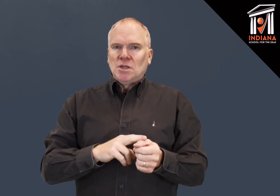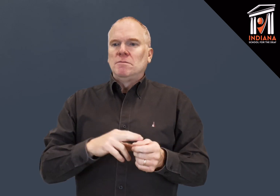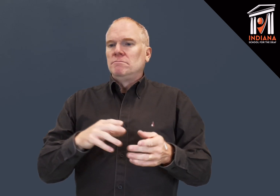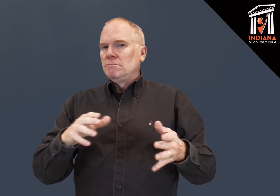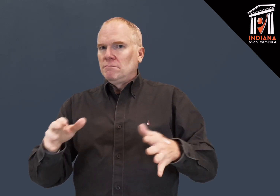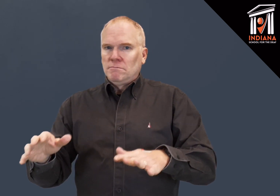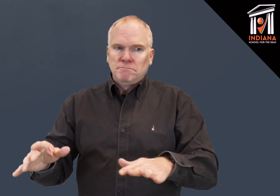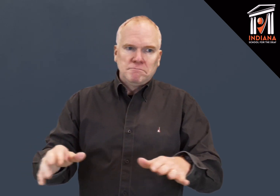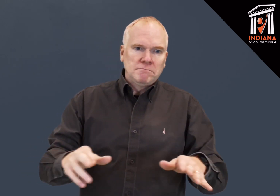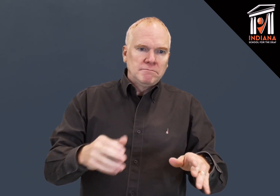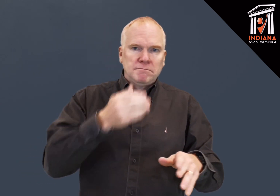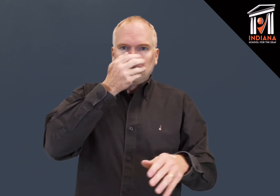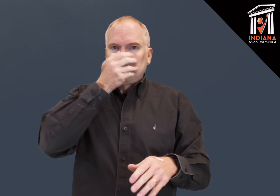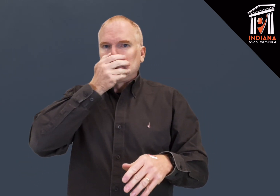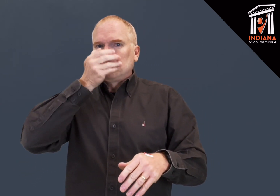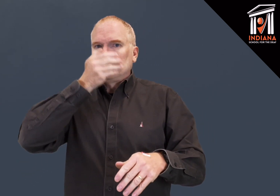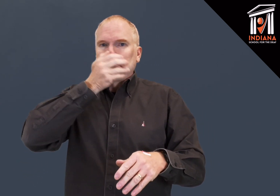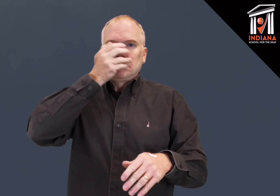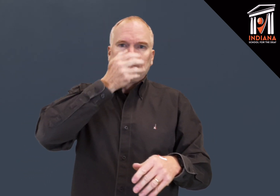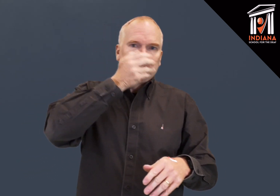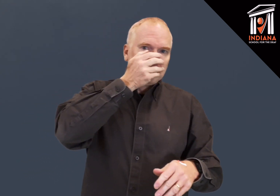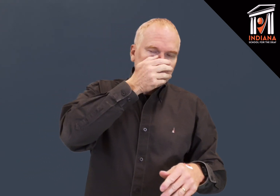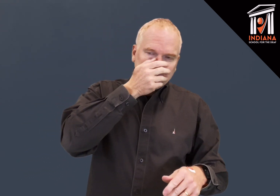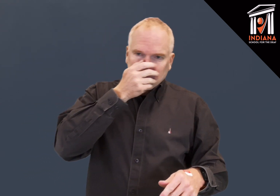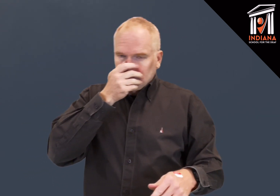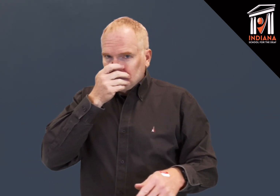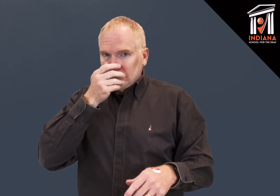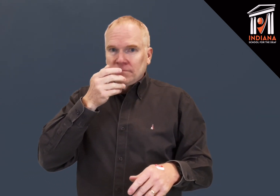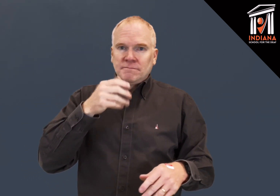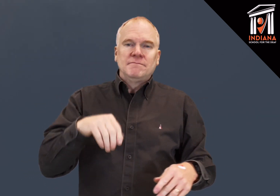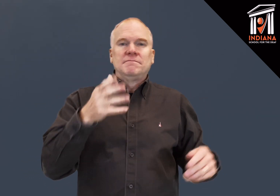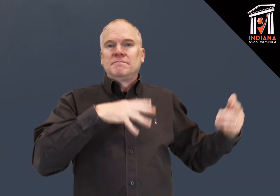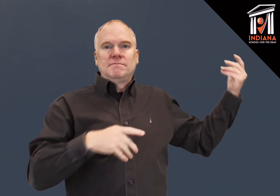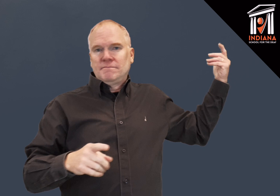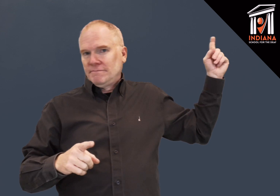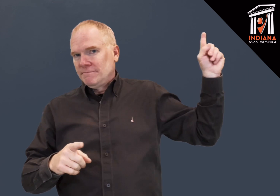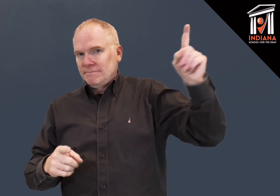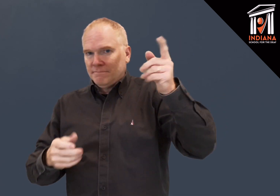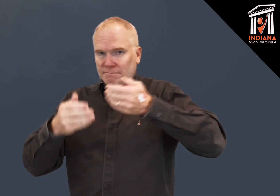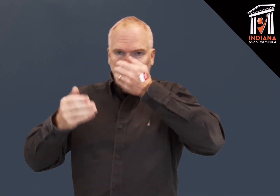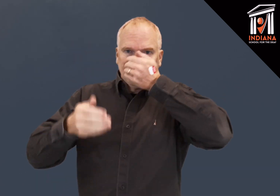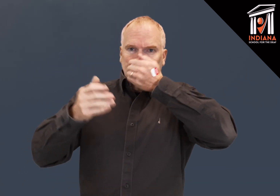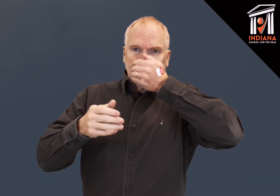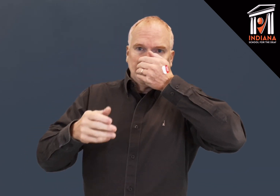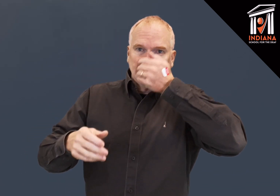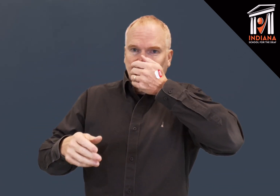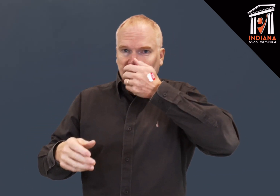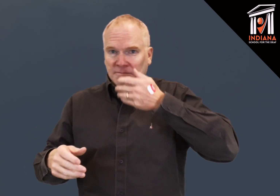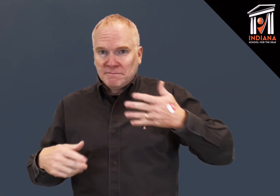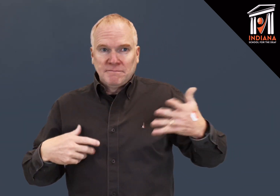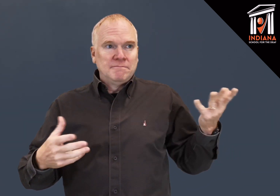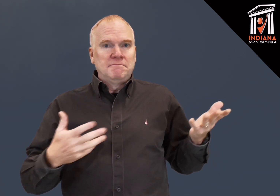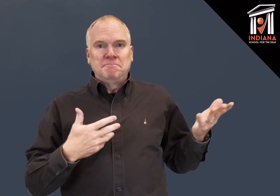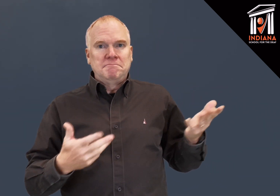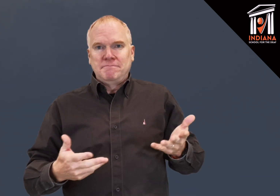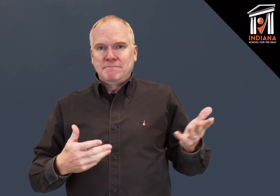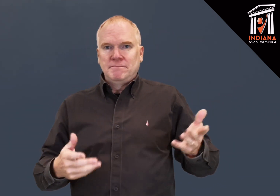the seating area, and there was a nurse there. And of course I could see she was talking to me once again because her mask was moving, and someone else